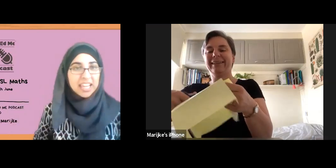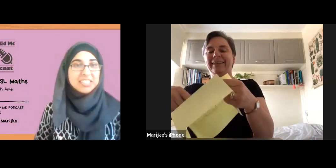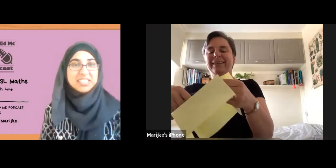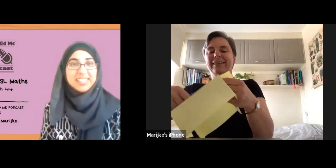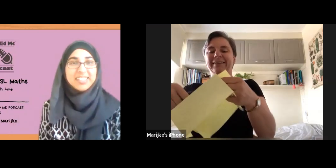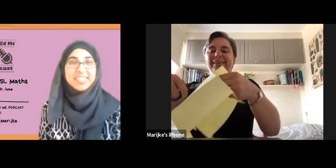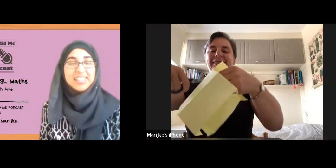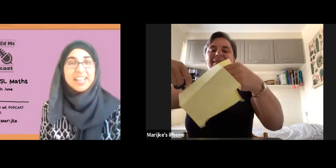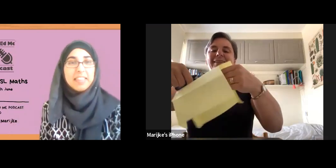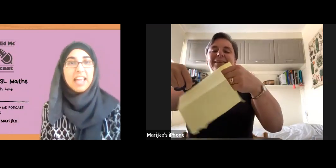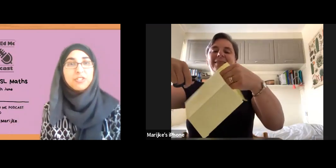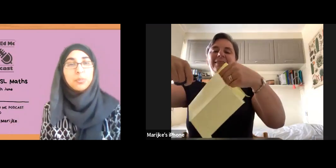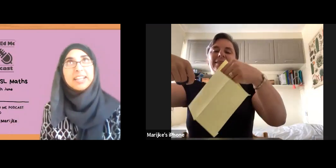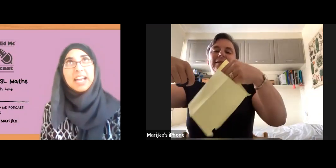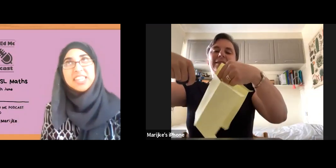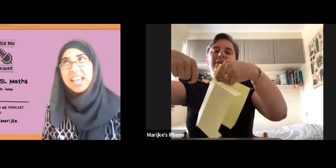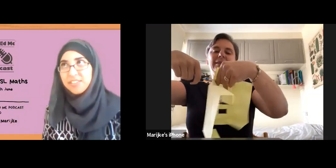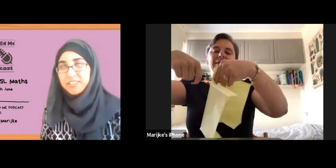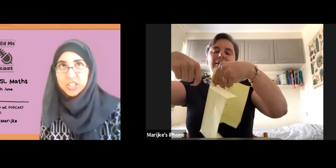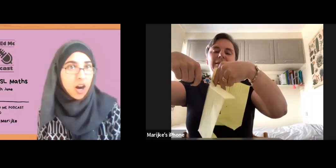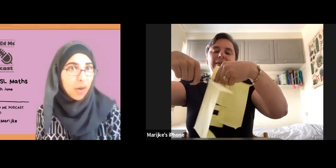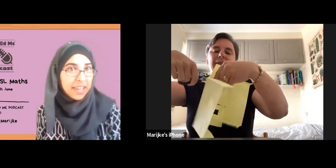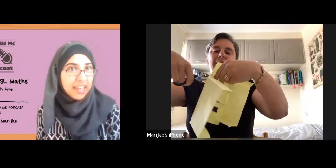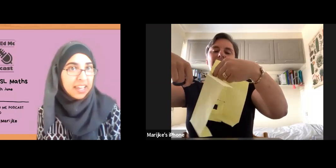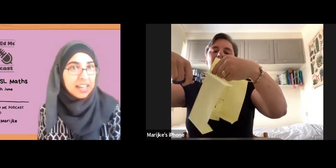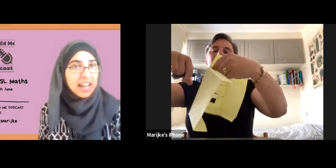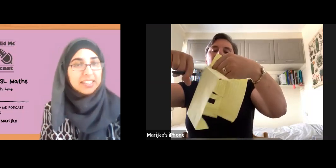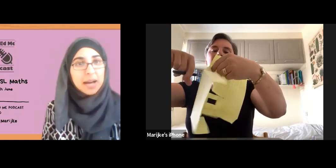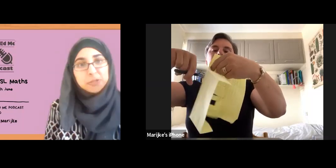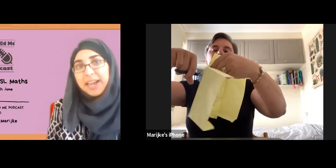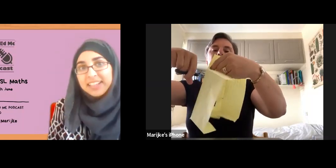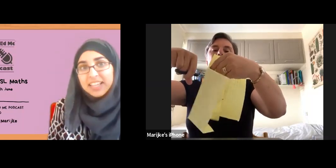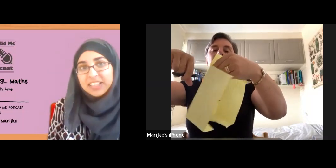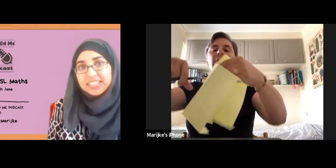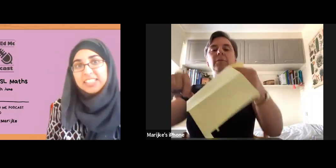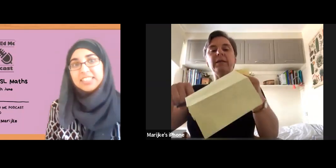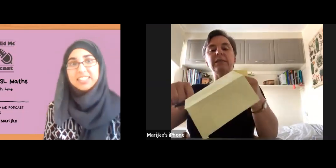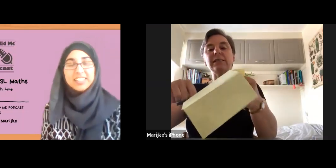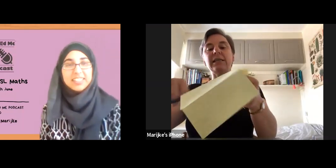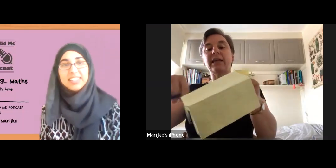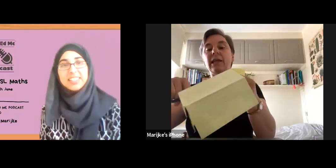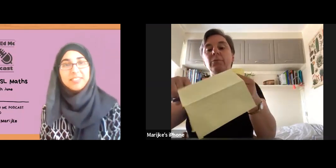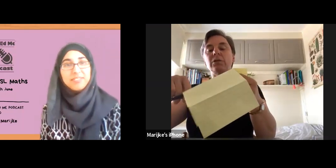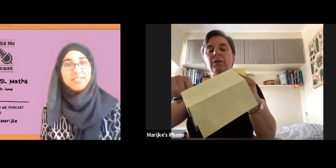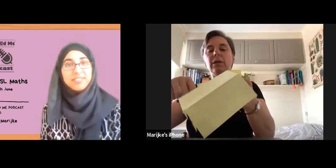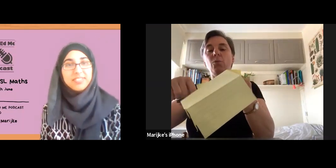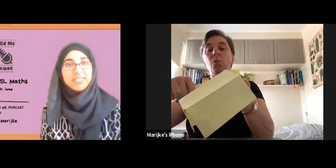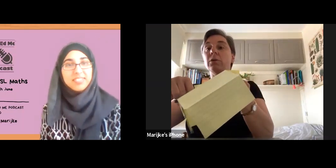place, and then they have to work out the area of the carpet. And then they have to, because this is a scale model, then what will the